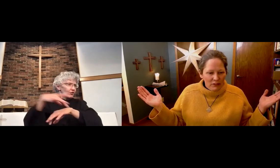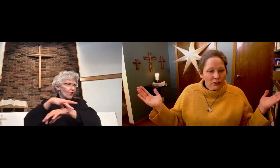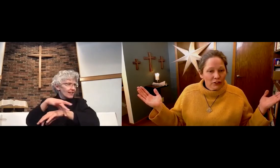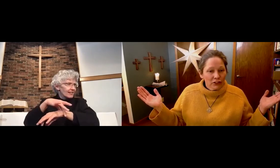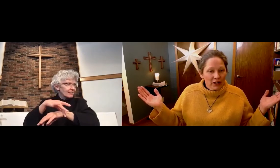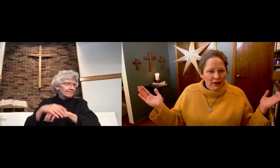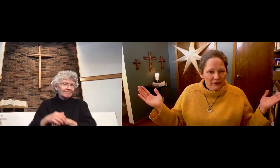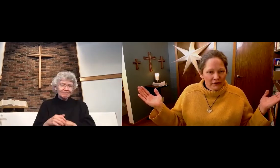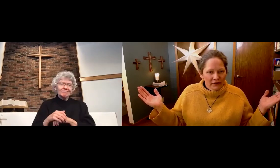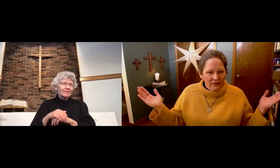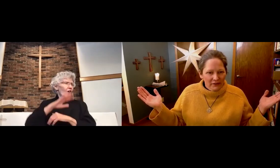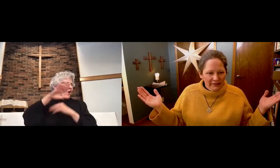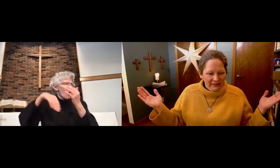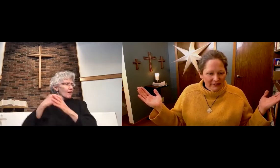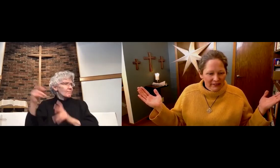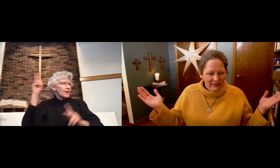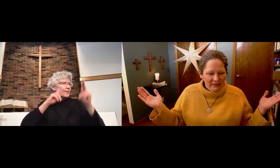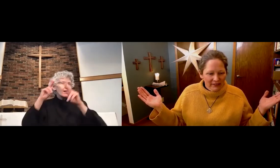with the church on earth